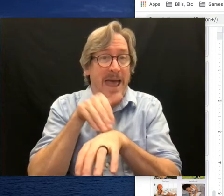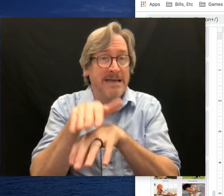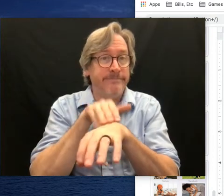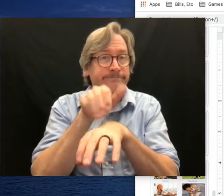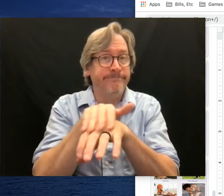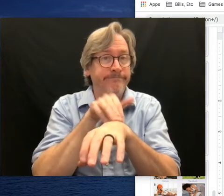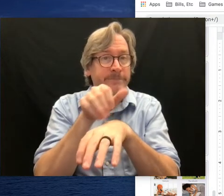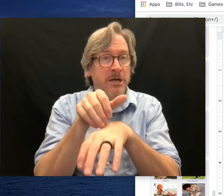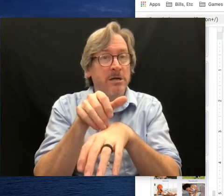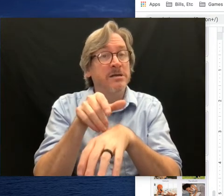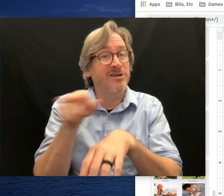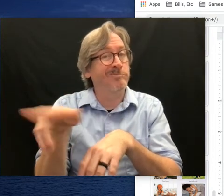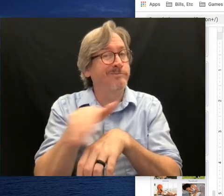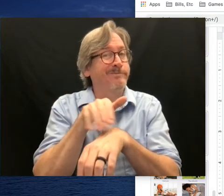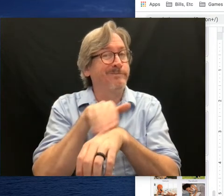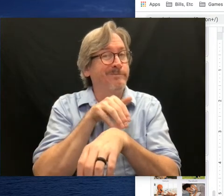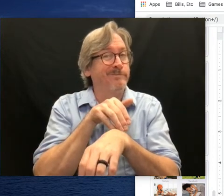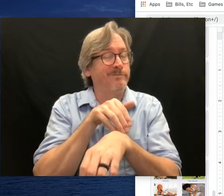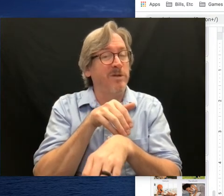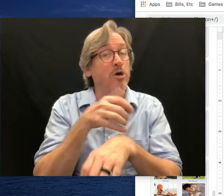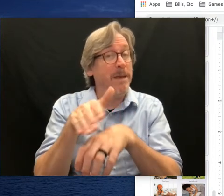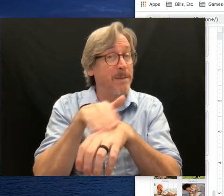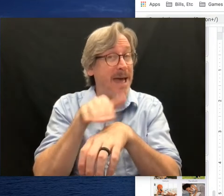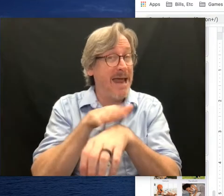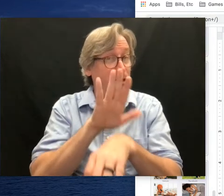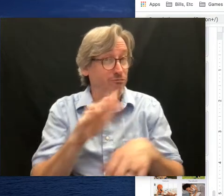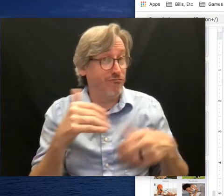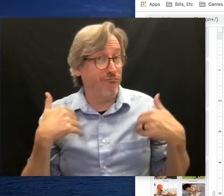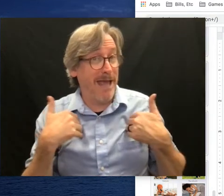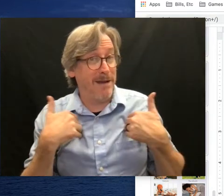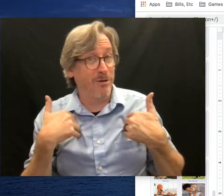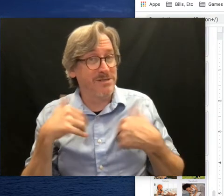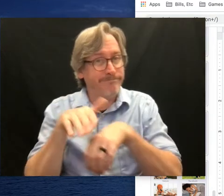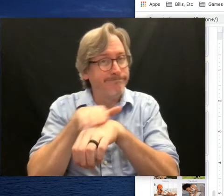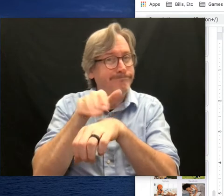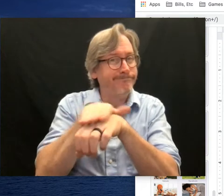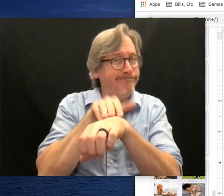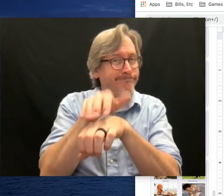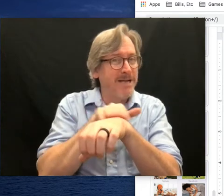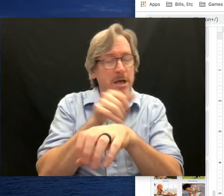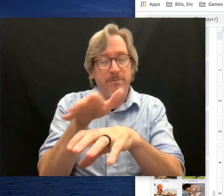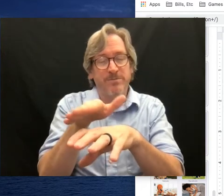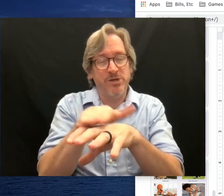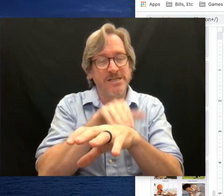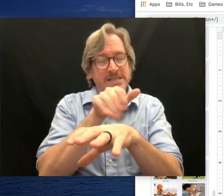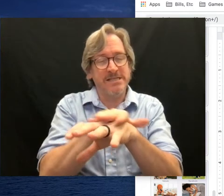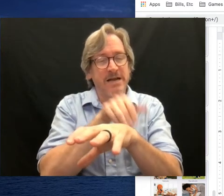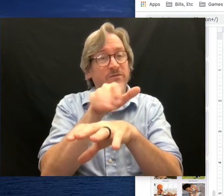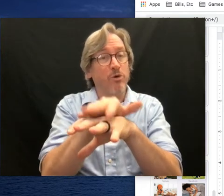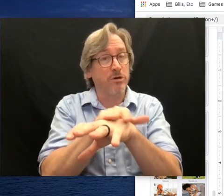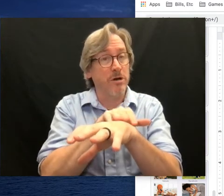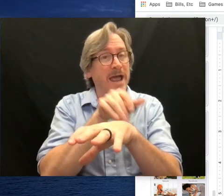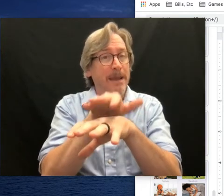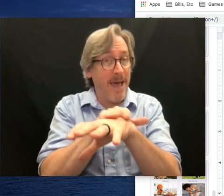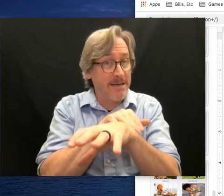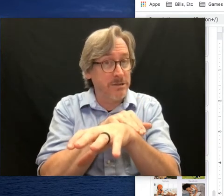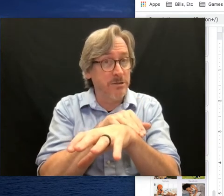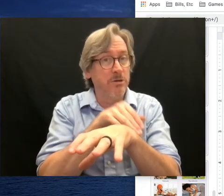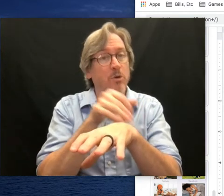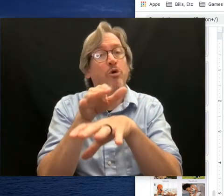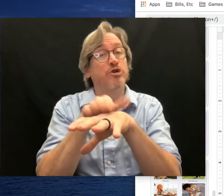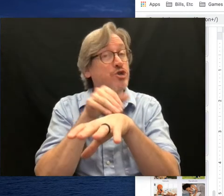and pet. So maybe pet animals. So this is the sign for a